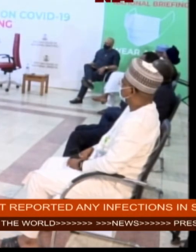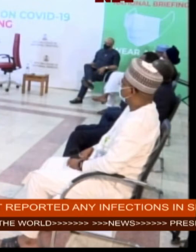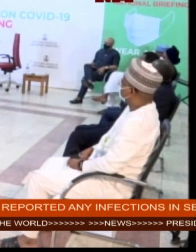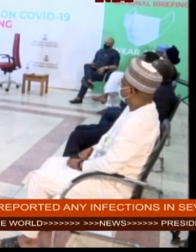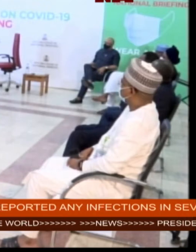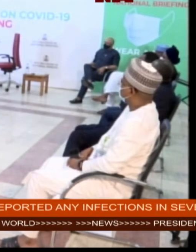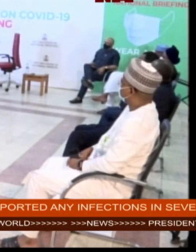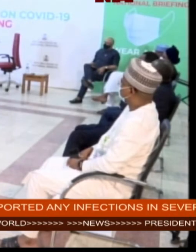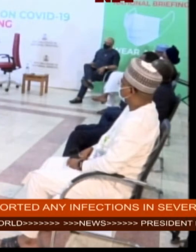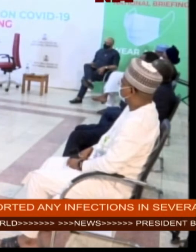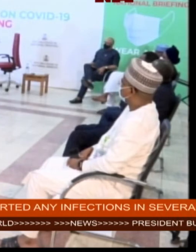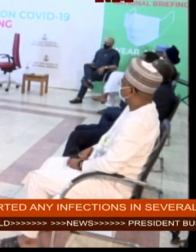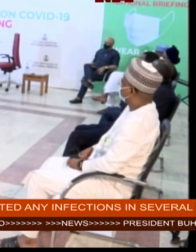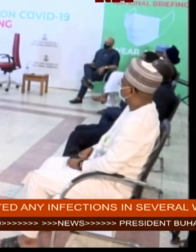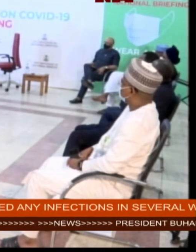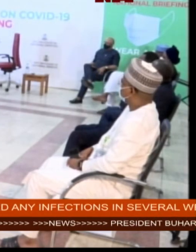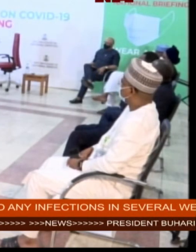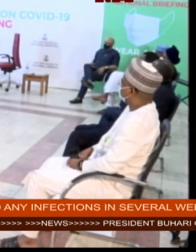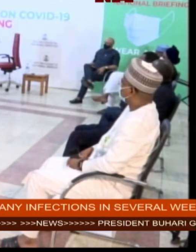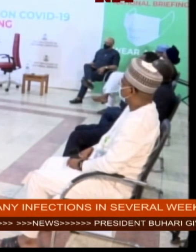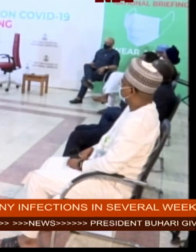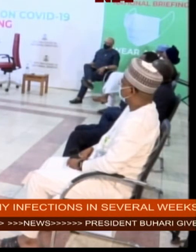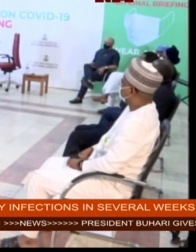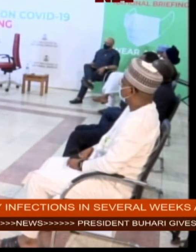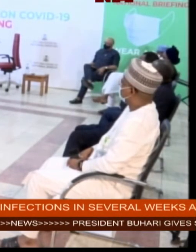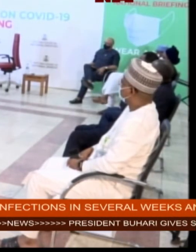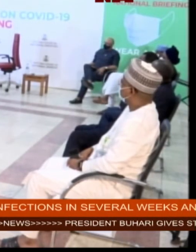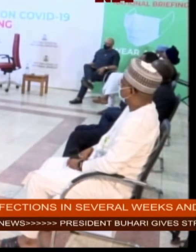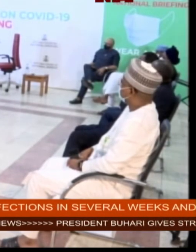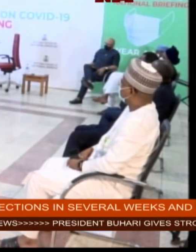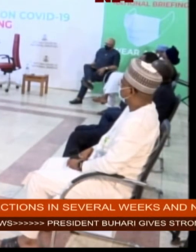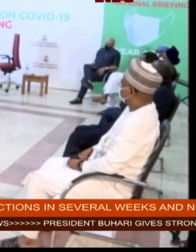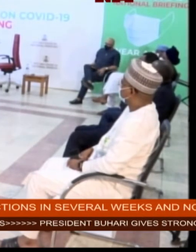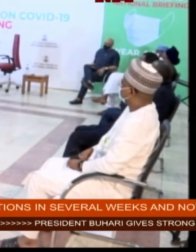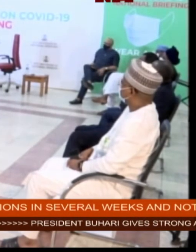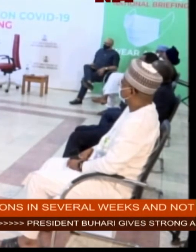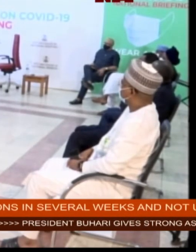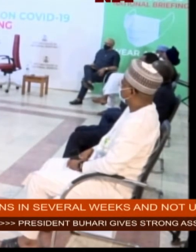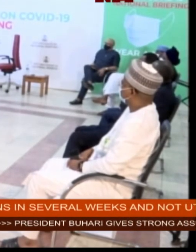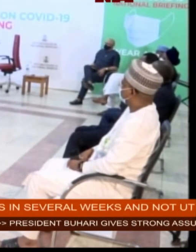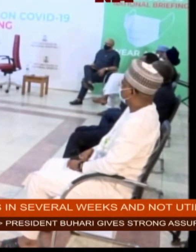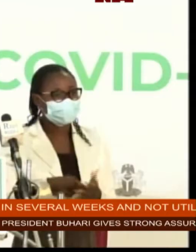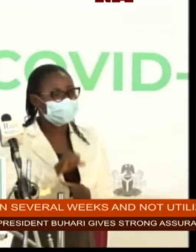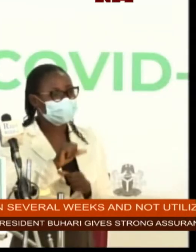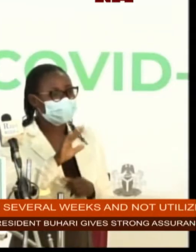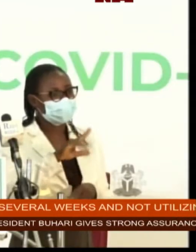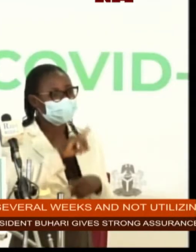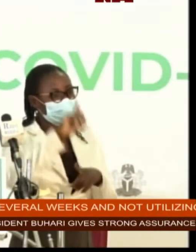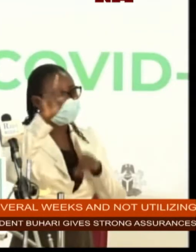It's no joke. We can't play games with this. And back to your question, Farouk,